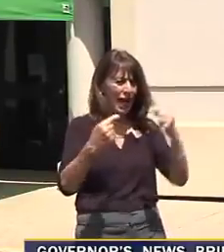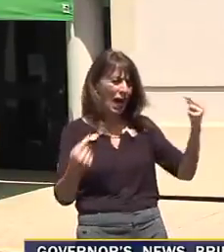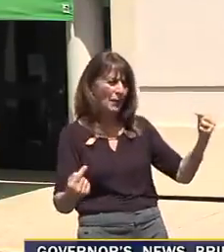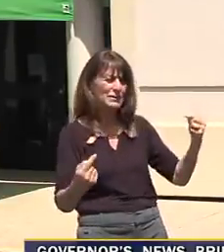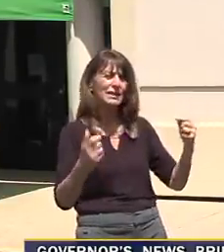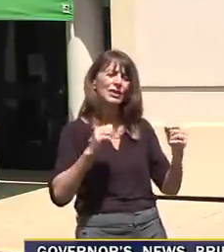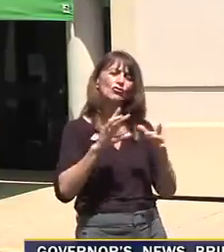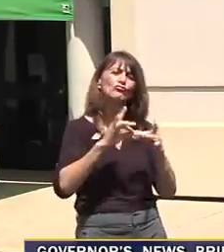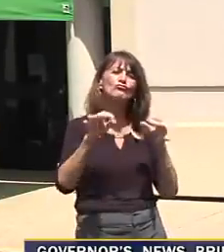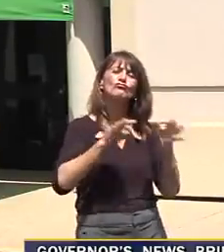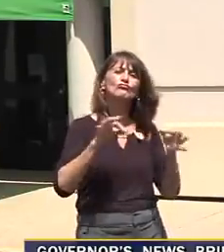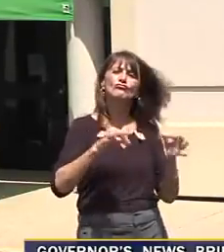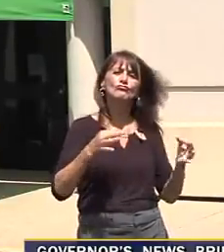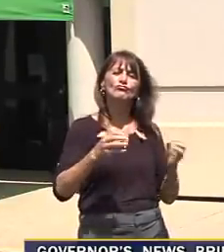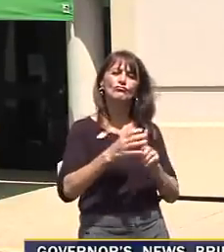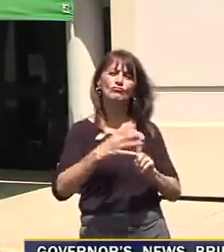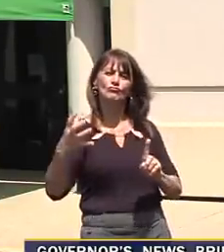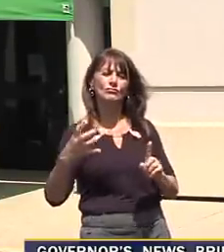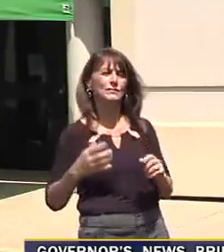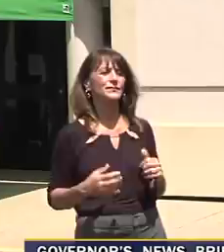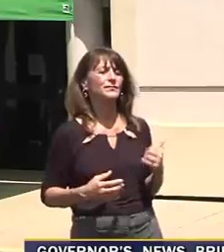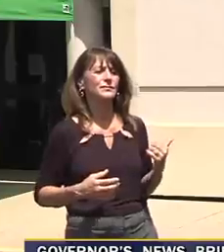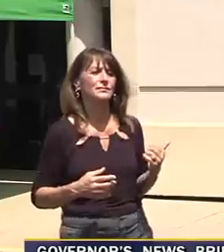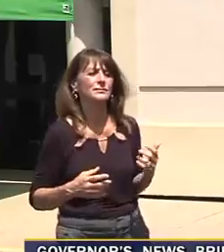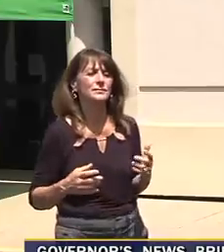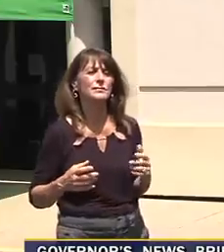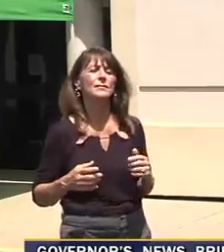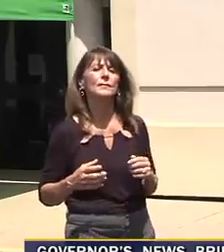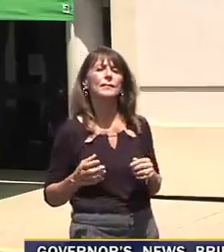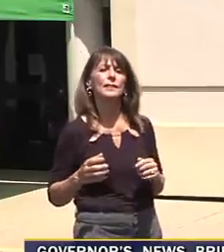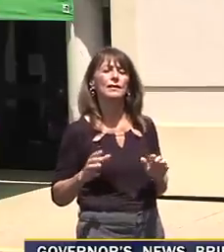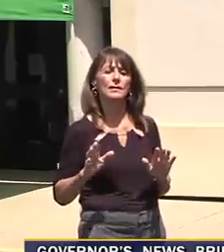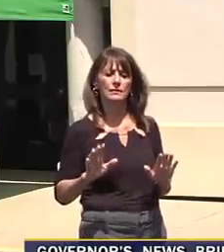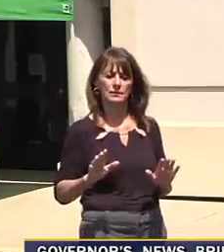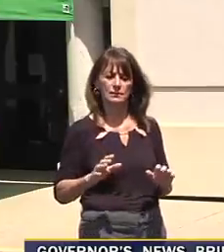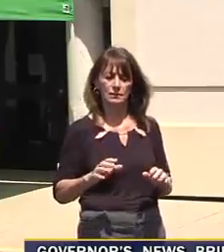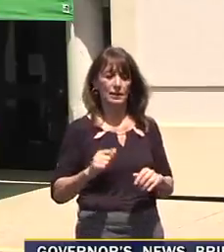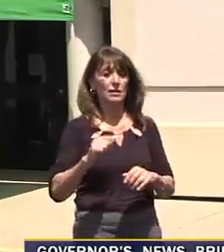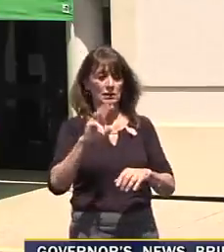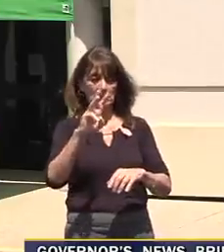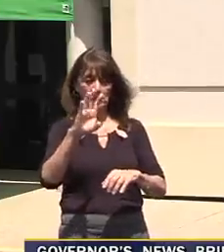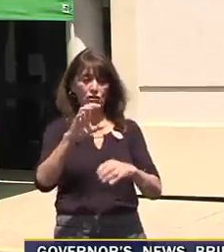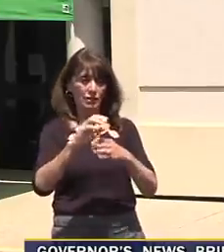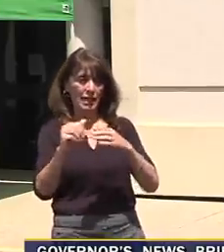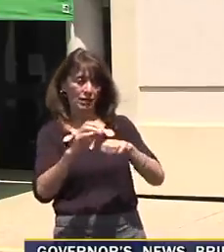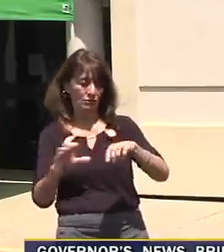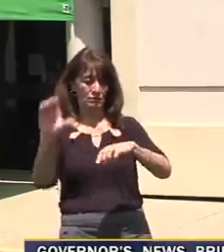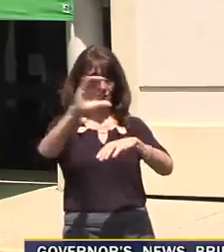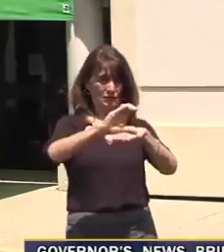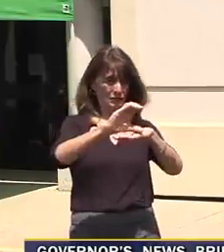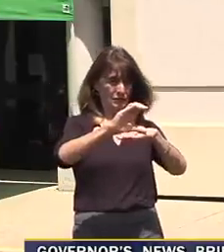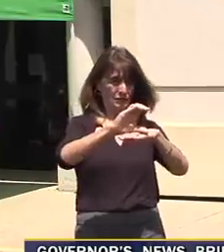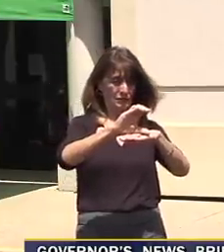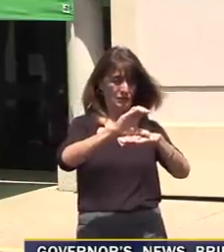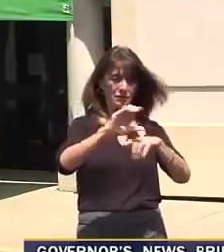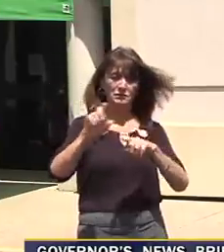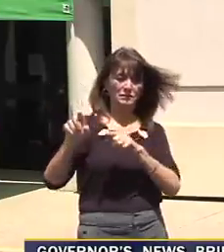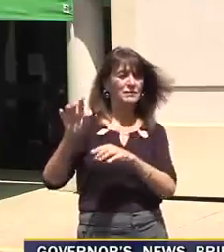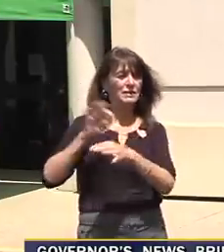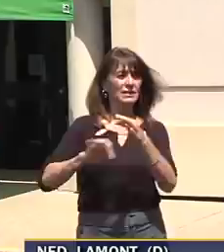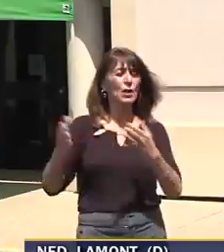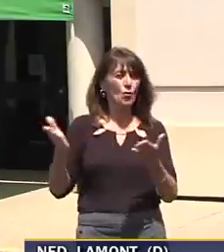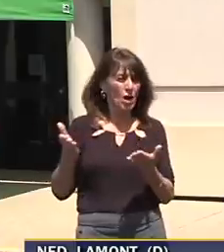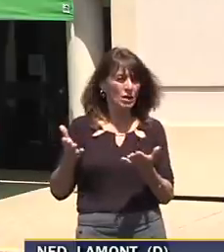you comment on that, please? Well, what I said was rather than a $600 true-up, what I really would appreciate is